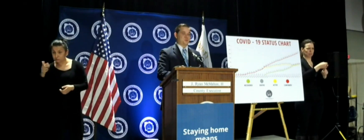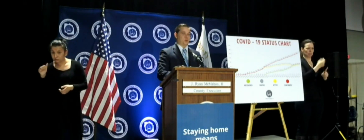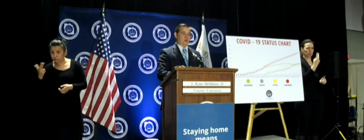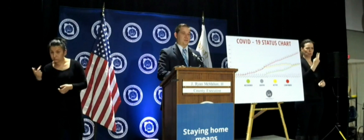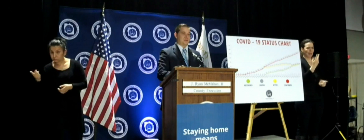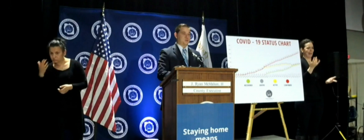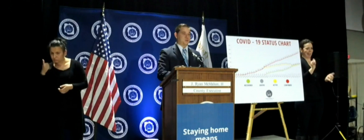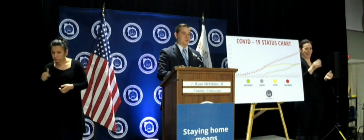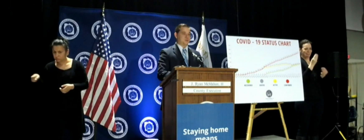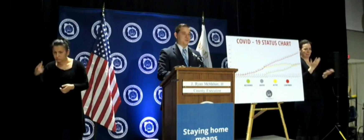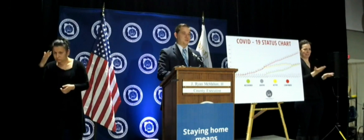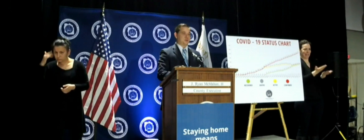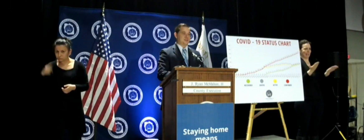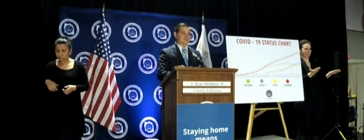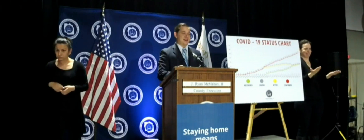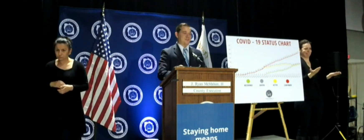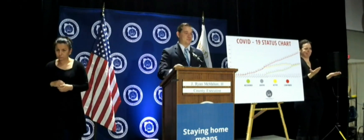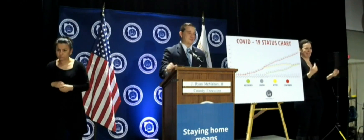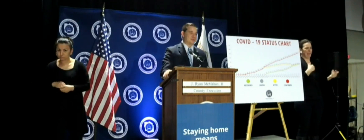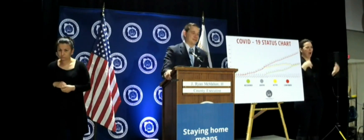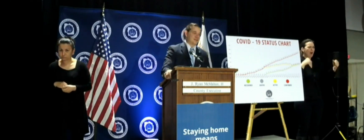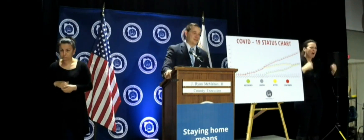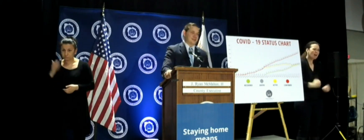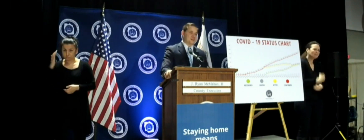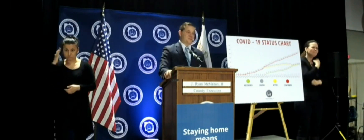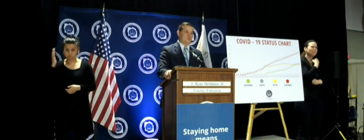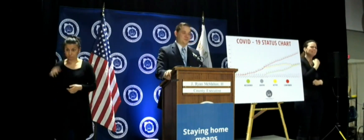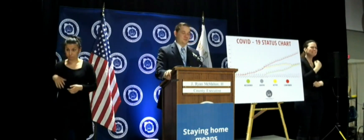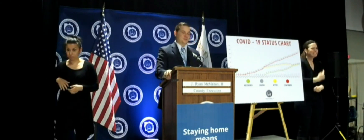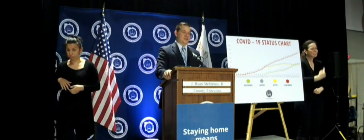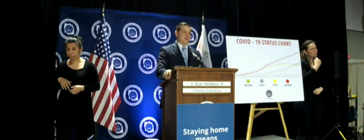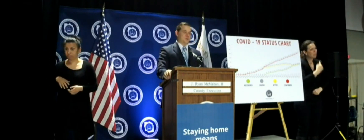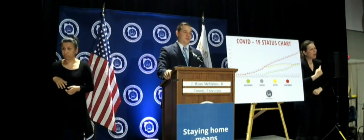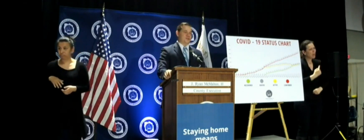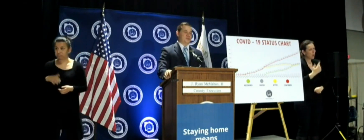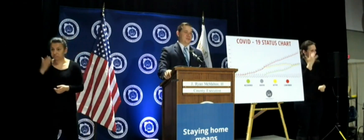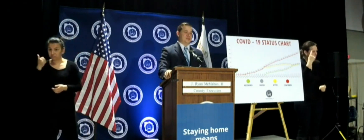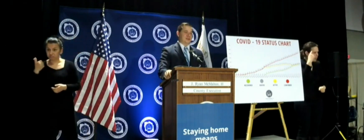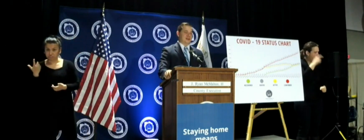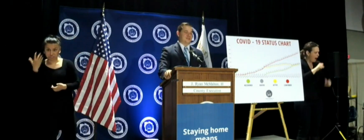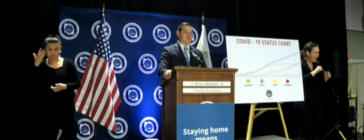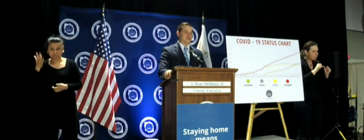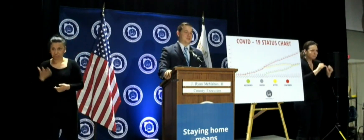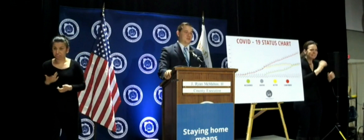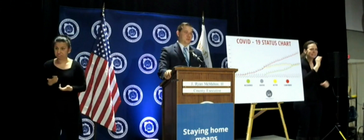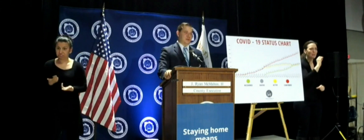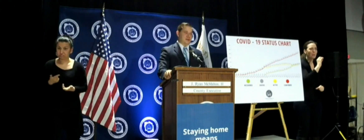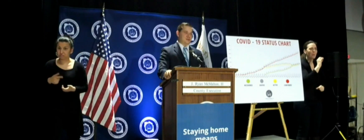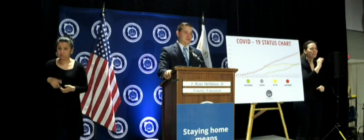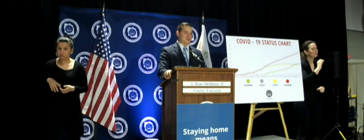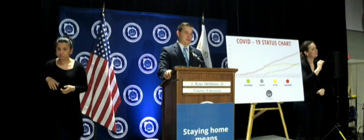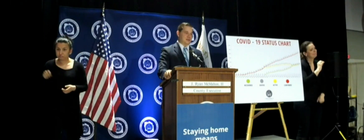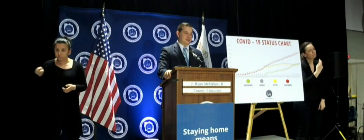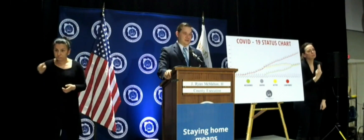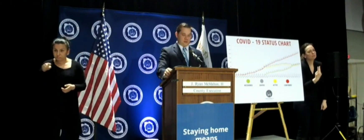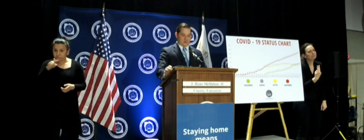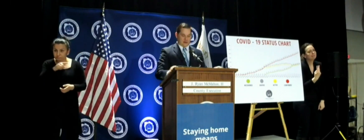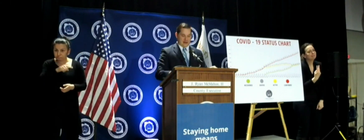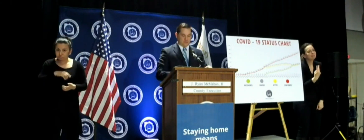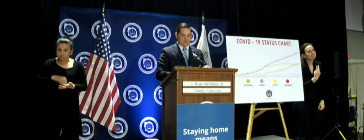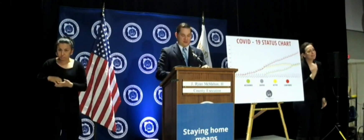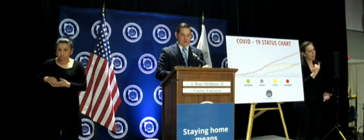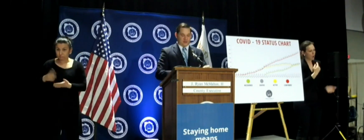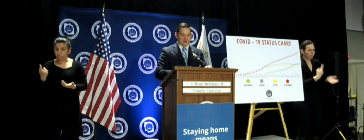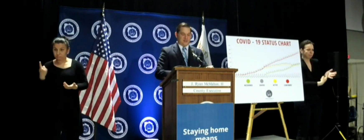It's disappointing that the streak has stopped in Elbridge. I'll have to talk to the supervisor about